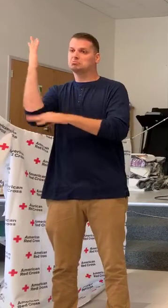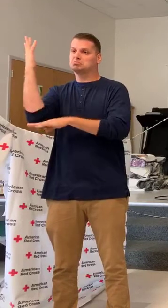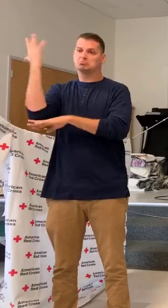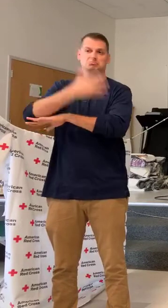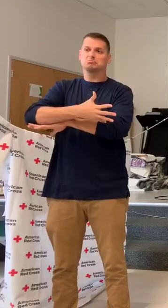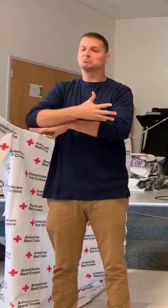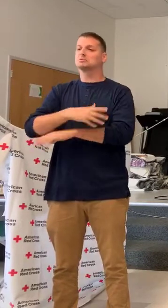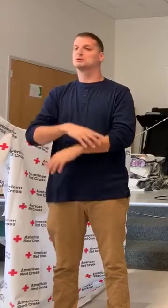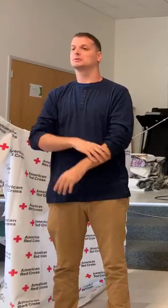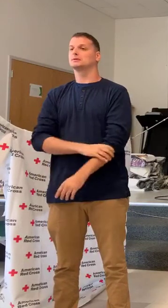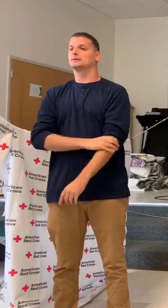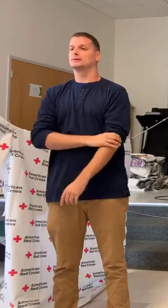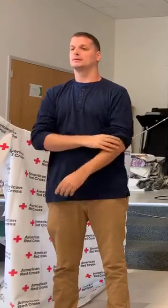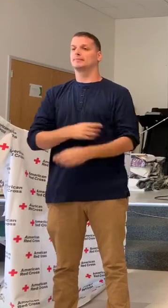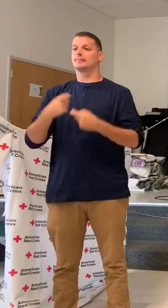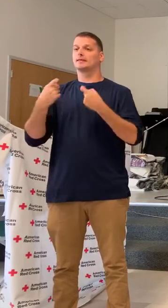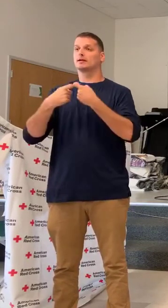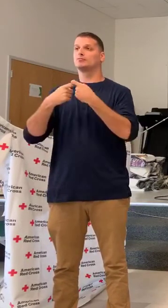another fire.